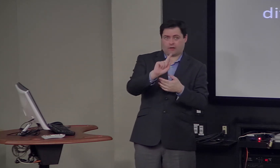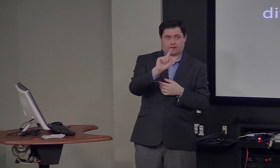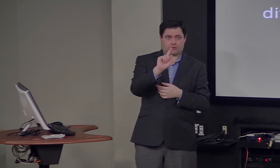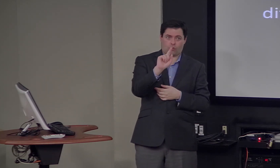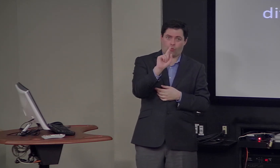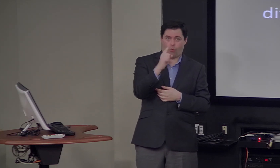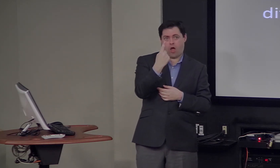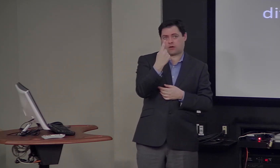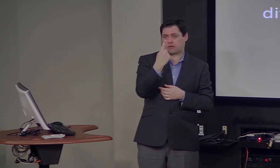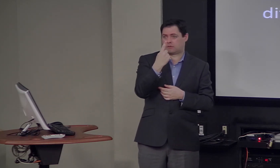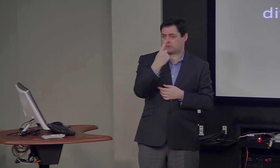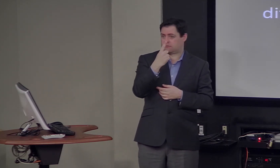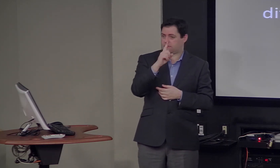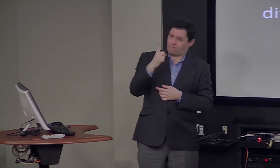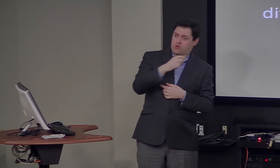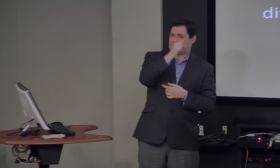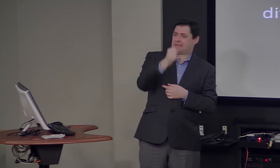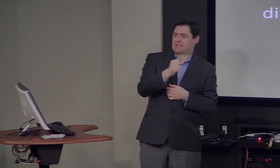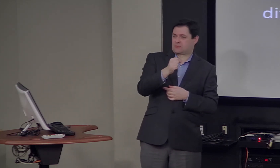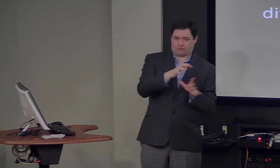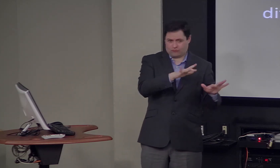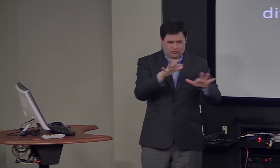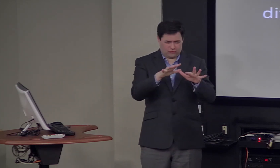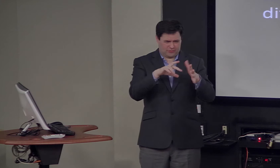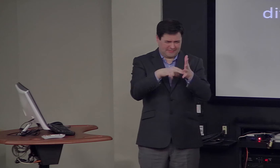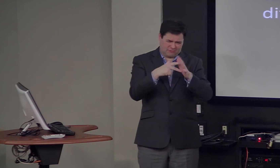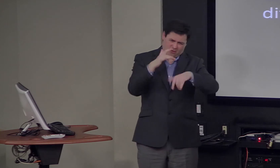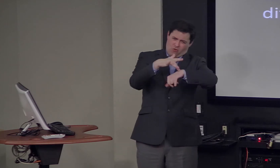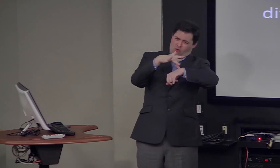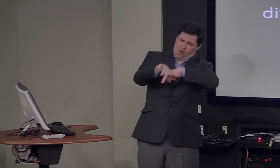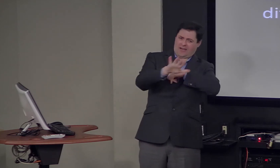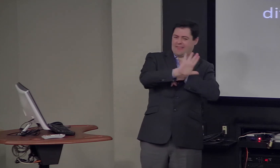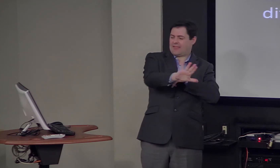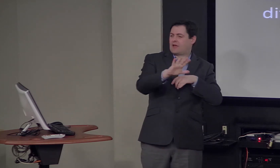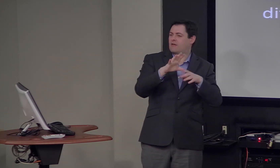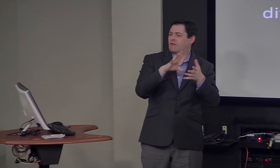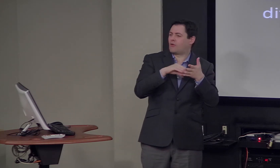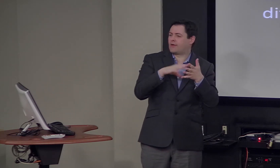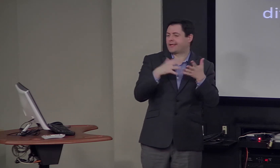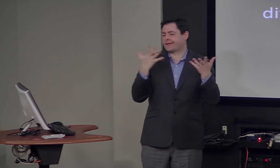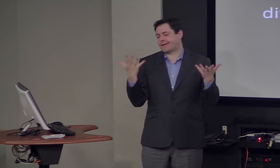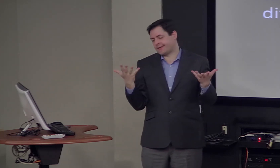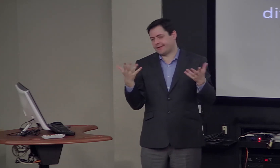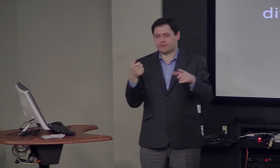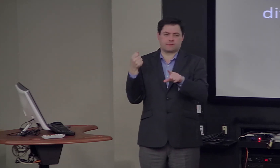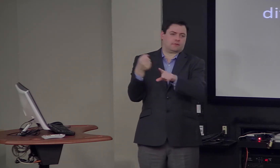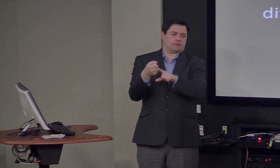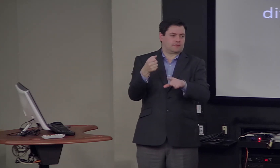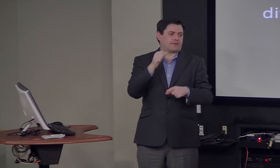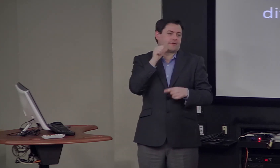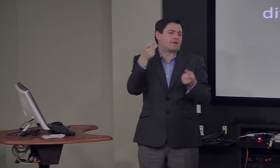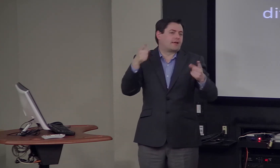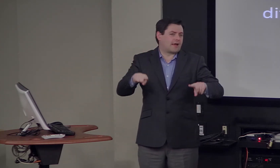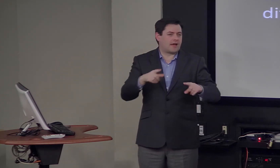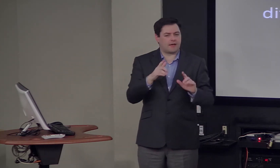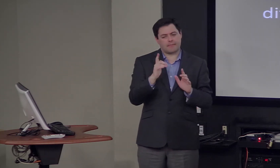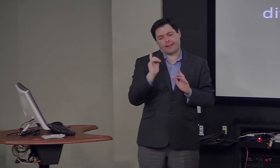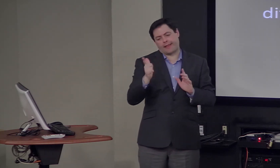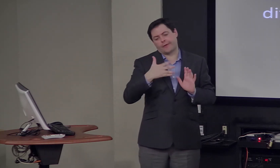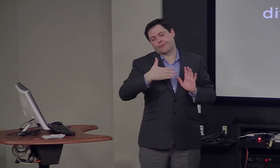So we wanted to be able to, test our students week 1 of their first semester, but it was far too early in their learning experience,